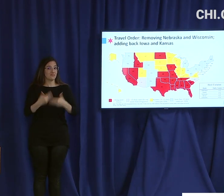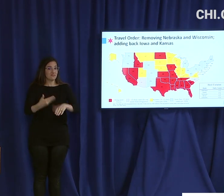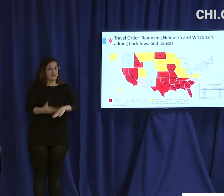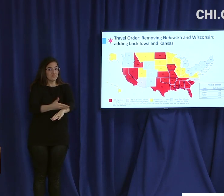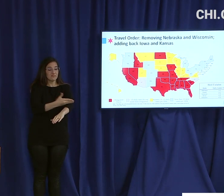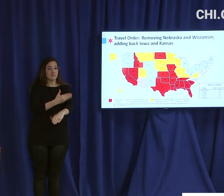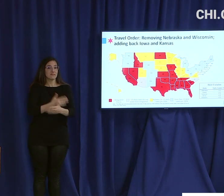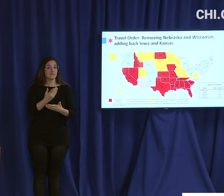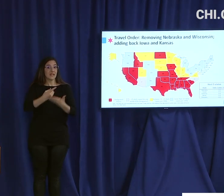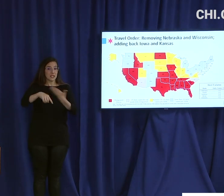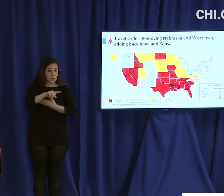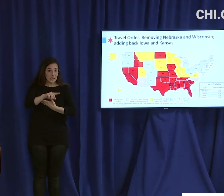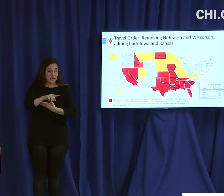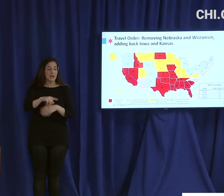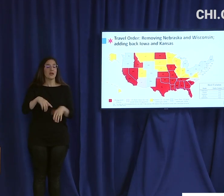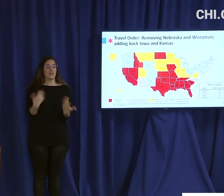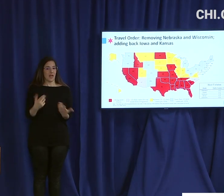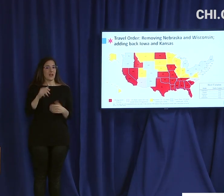and